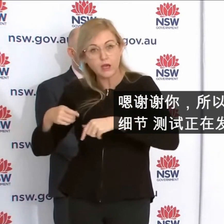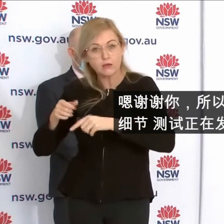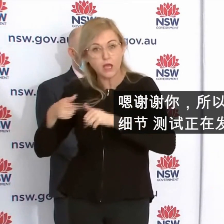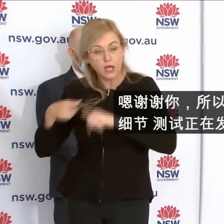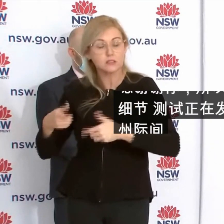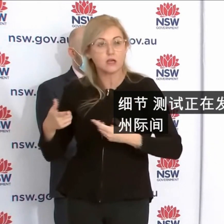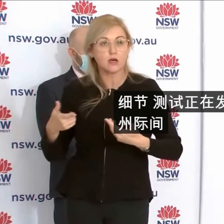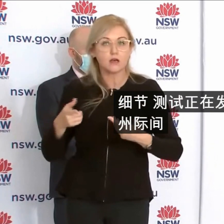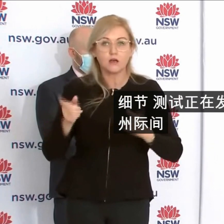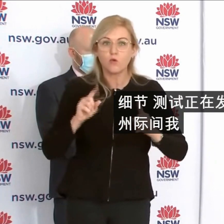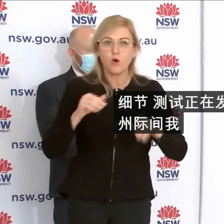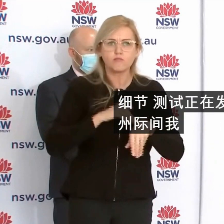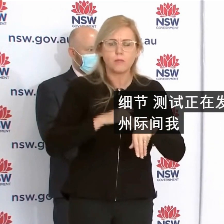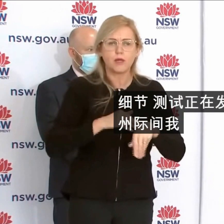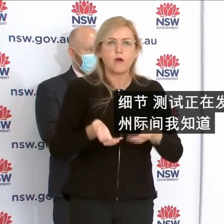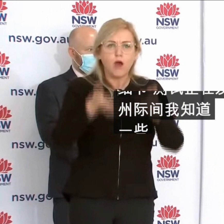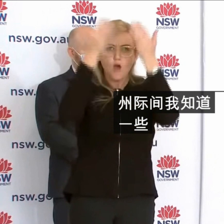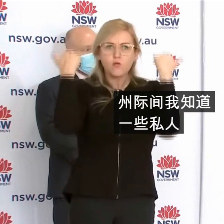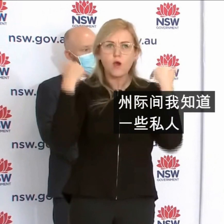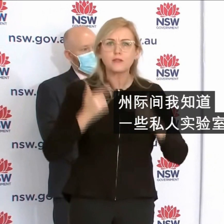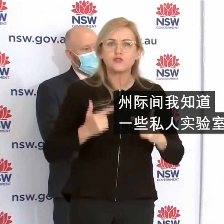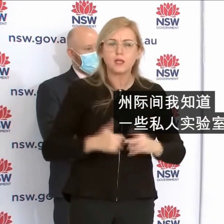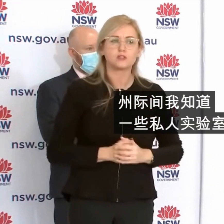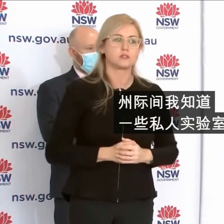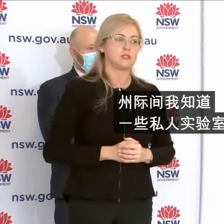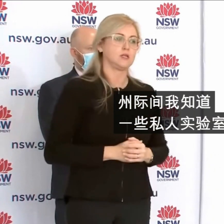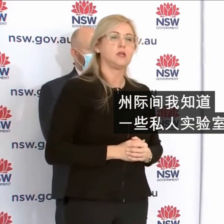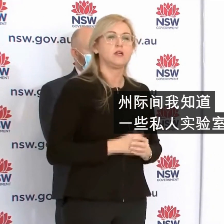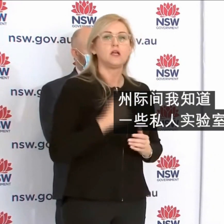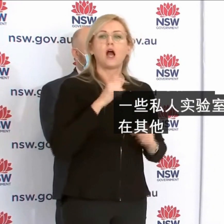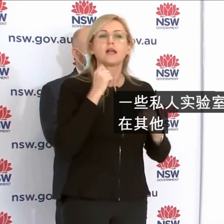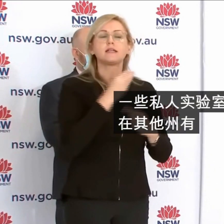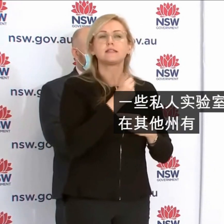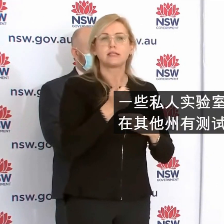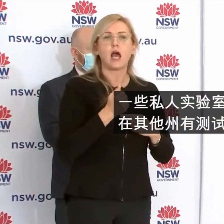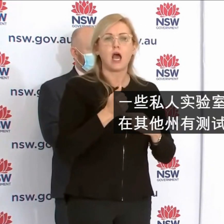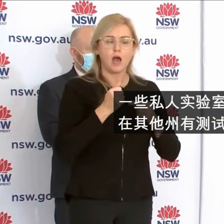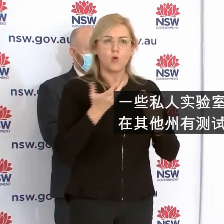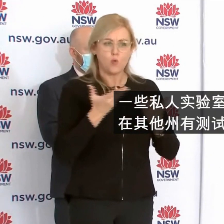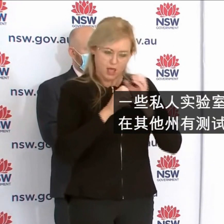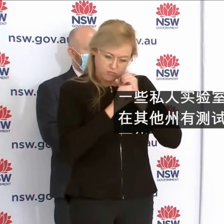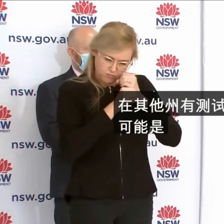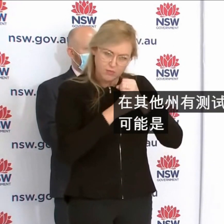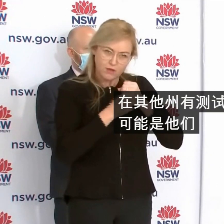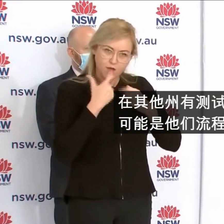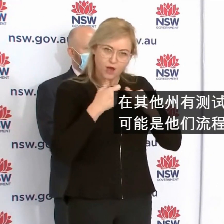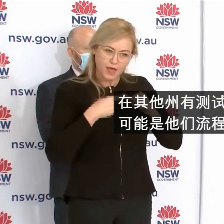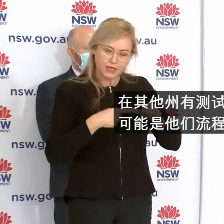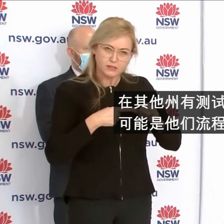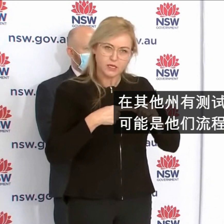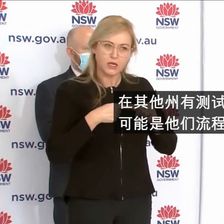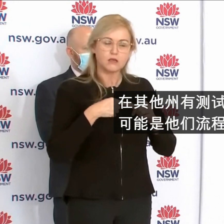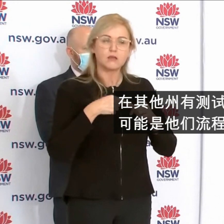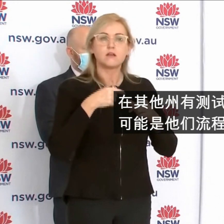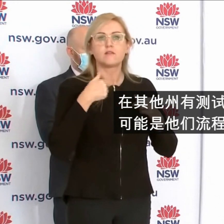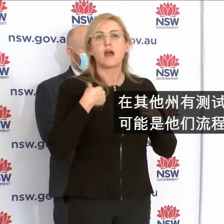sent interstate. I am aware that a number of the private labs, when they do have testing and labs in other states, that may be part of